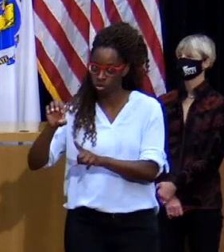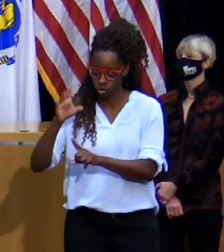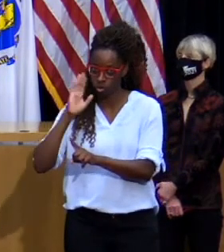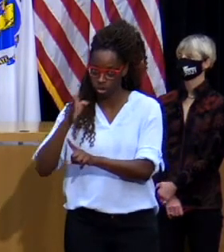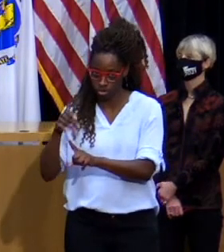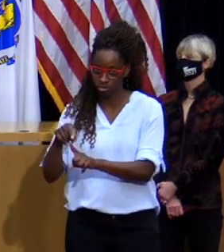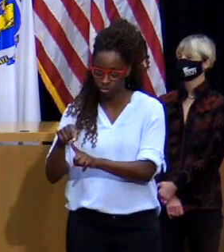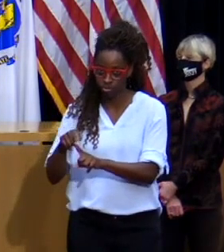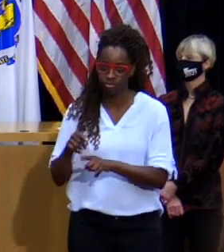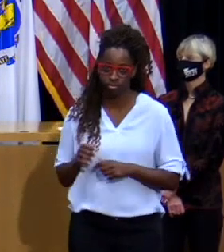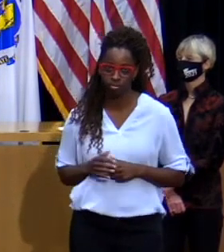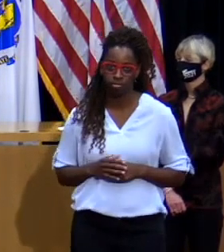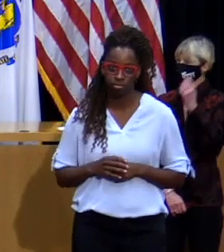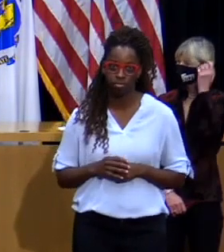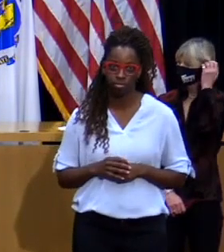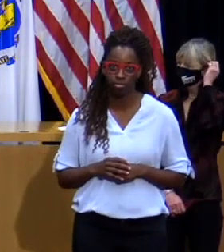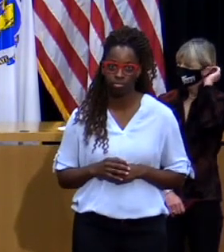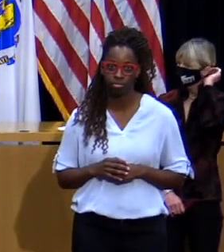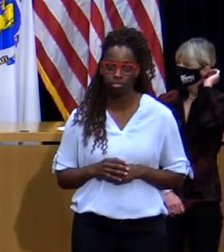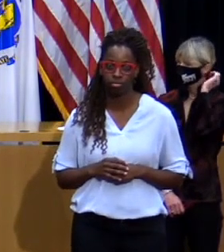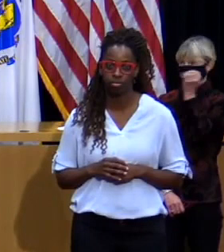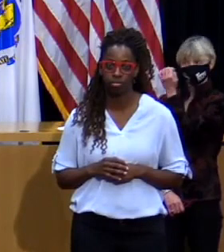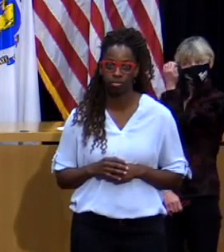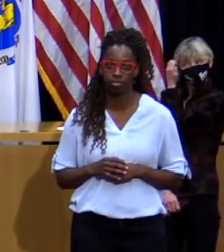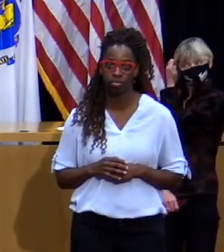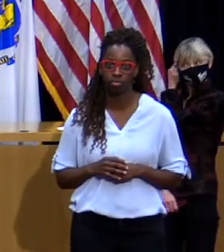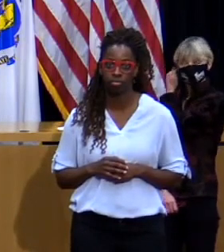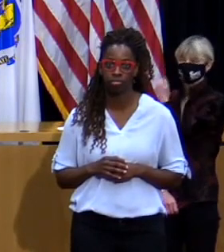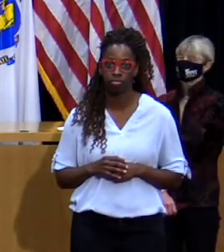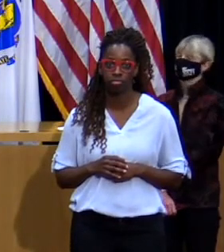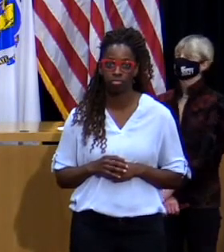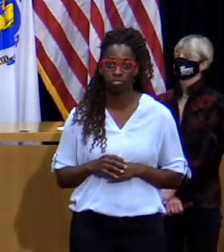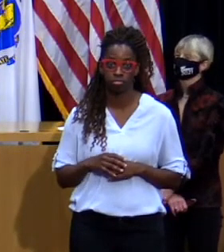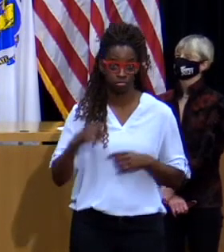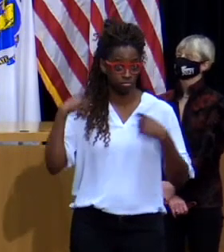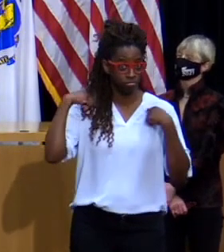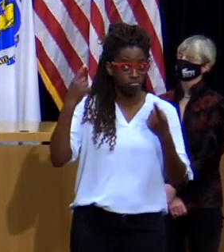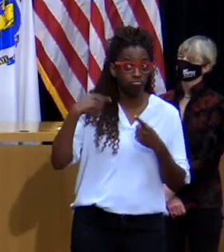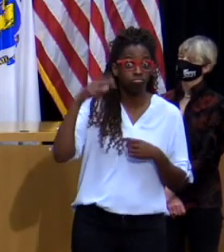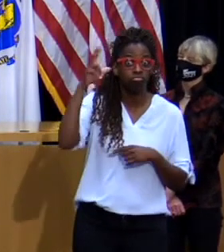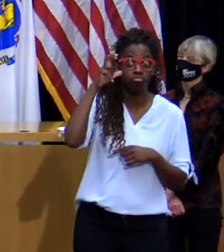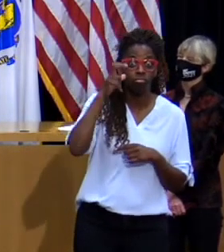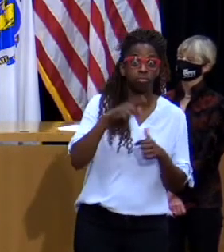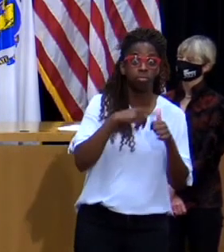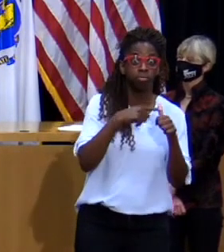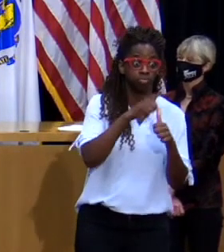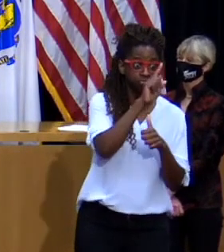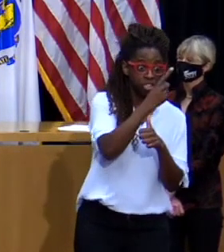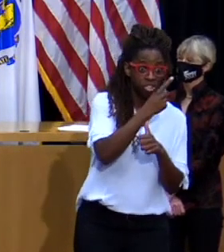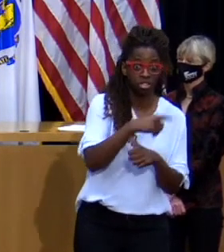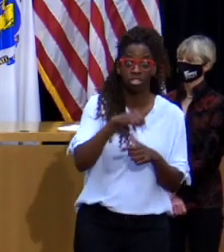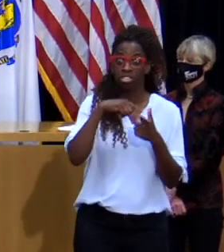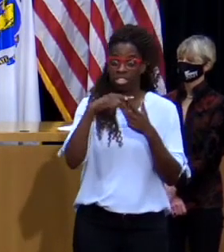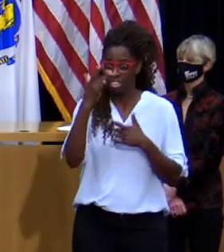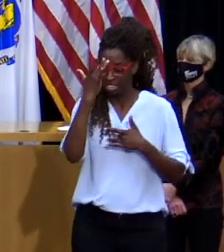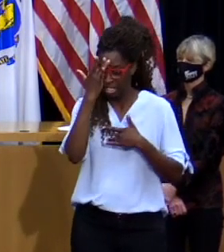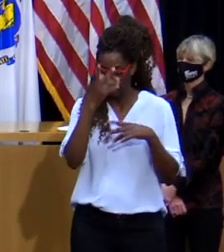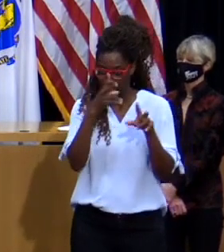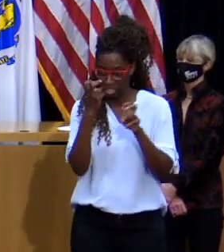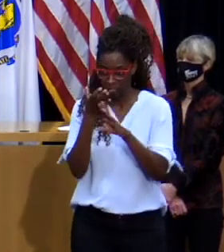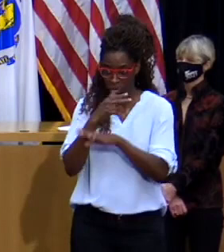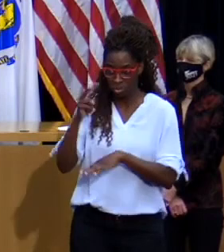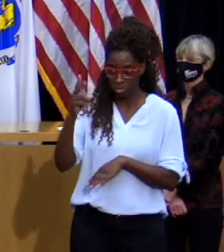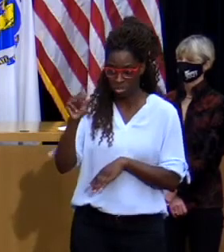we've heard so far, will actually feel ill enough to need to stay home. What it represents is the body's immune response. It's a good thing.